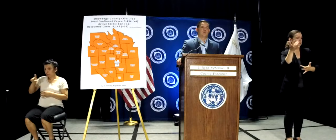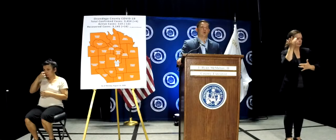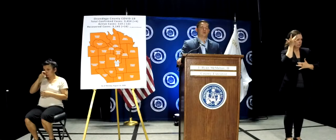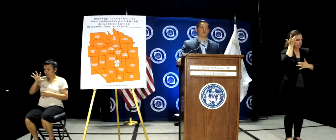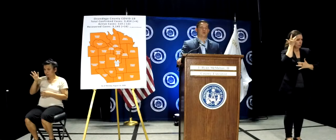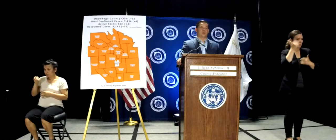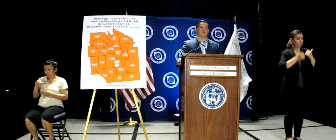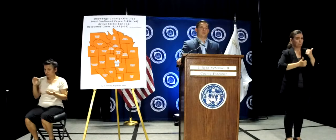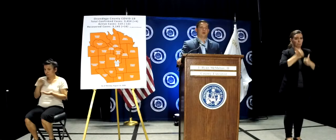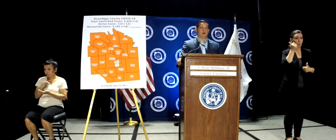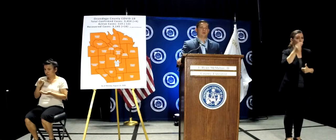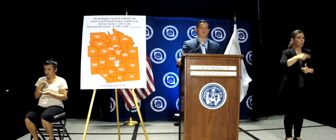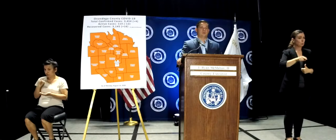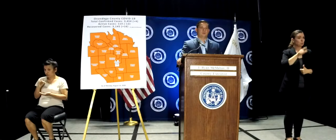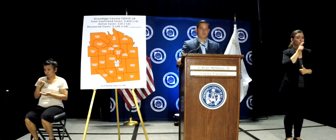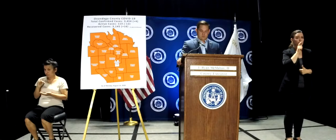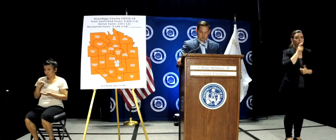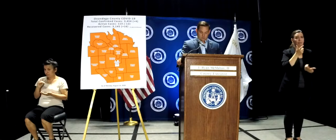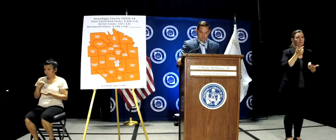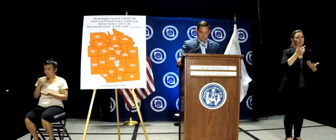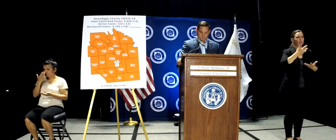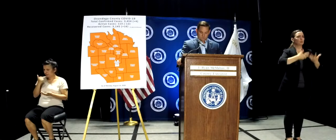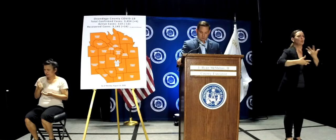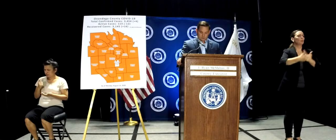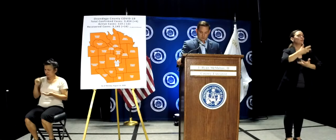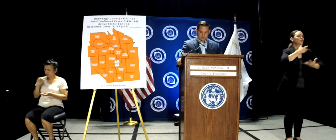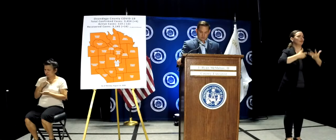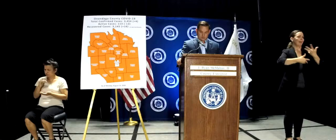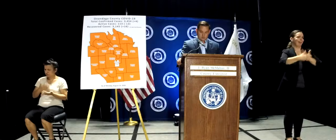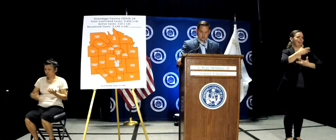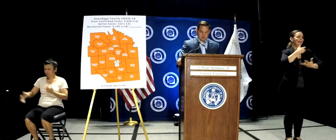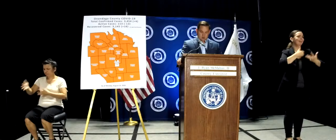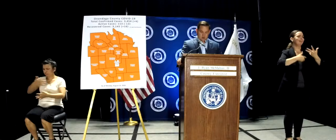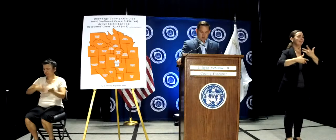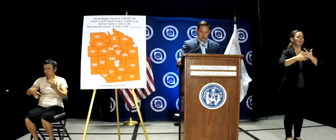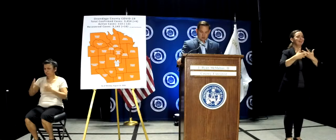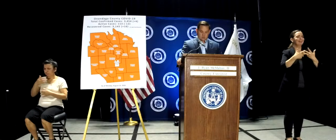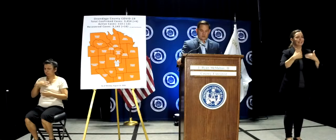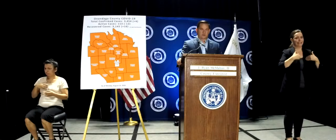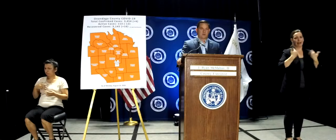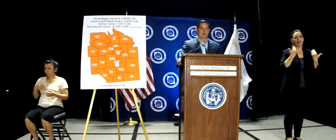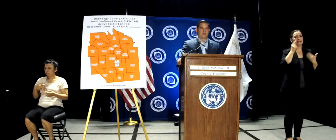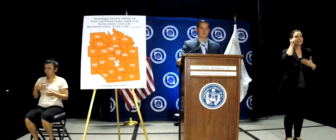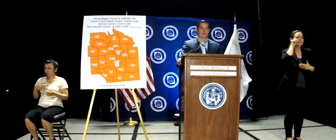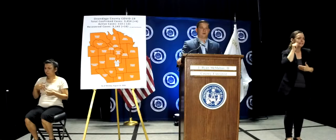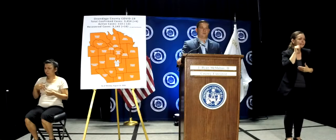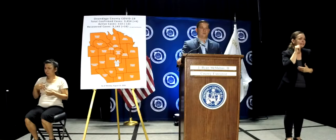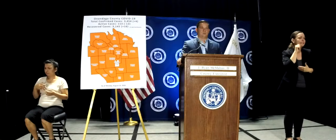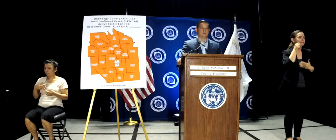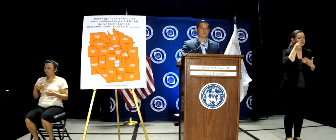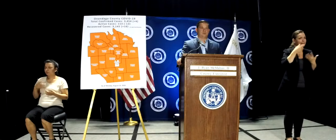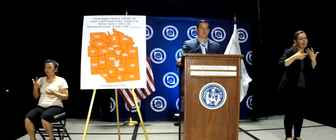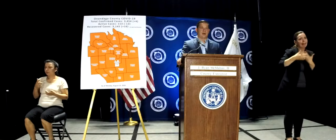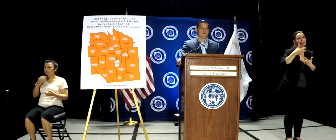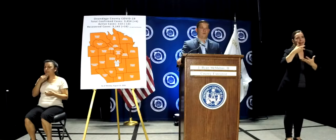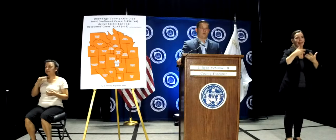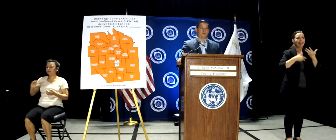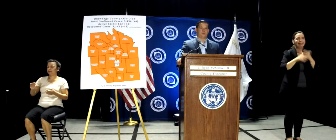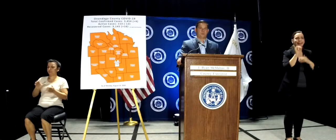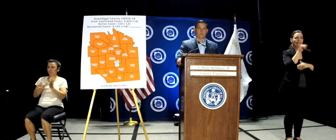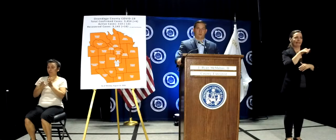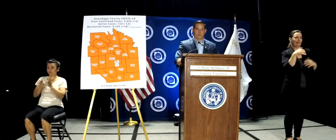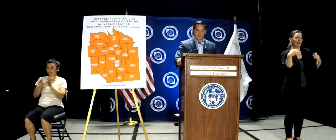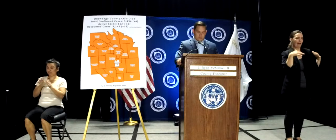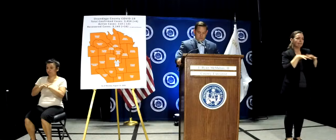our more social young people, our teens, and we talked a lot about that around July